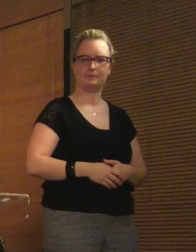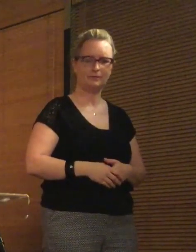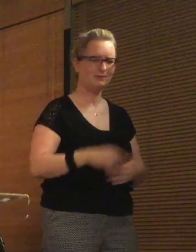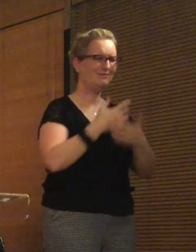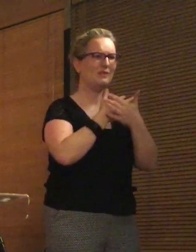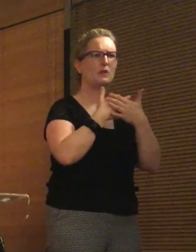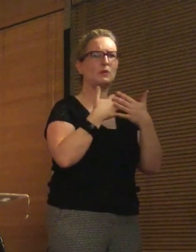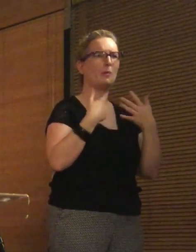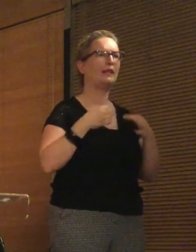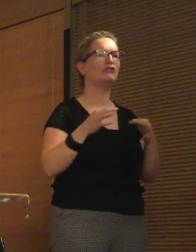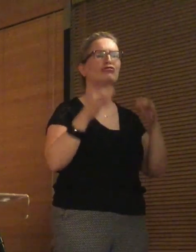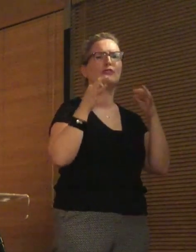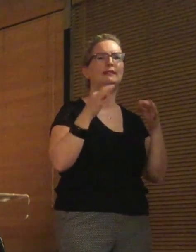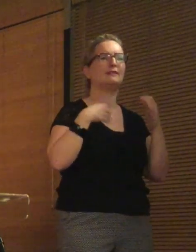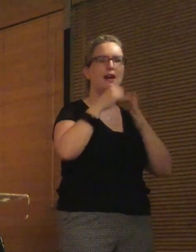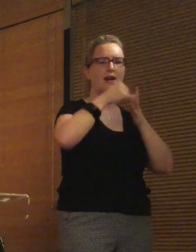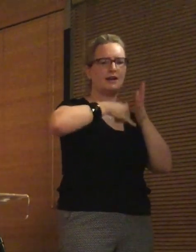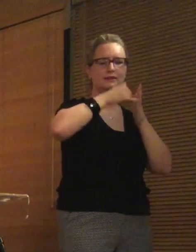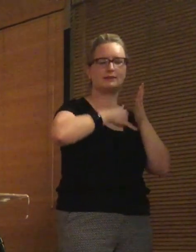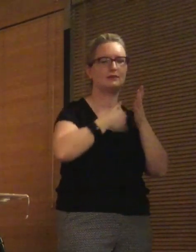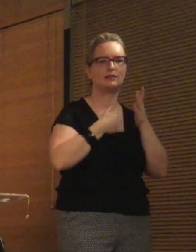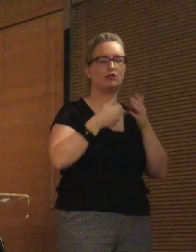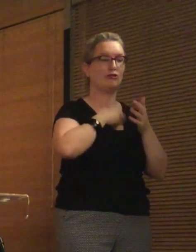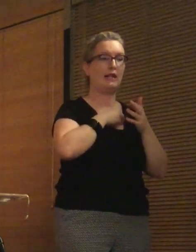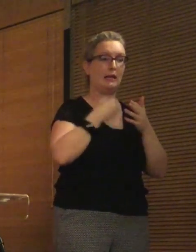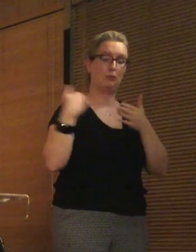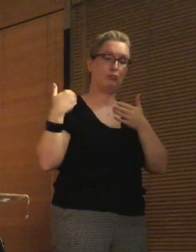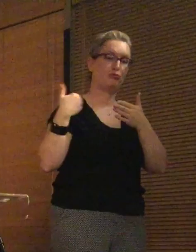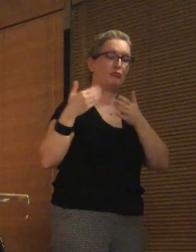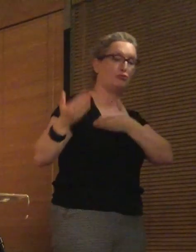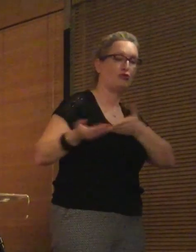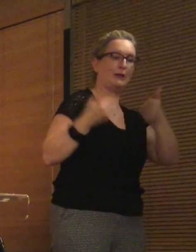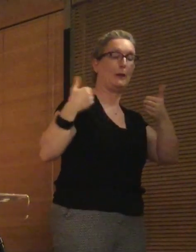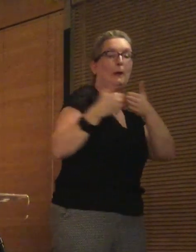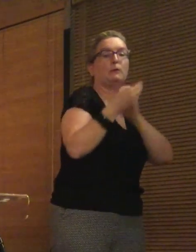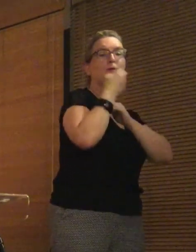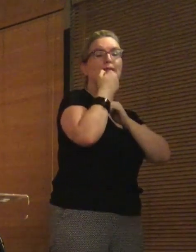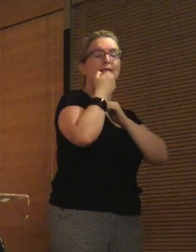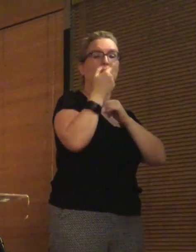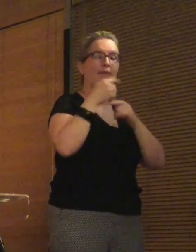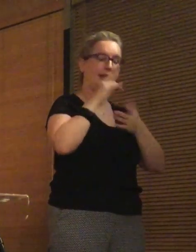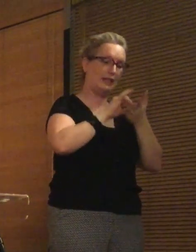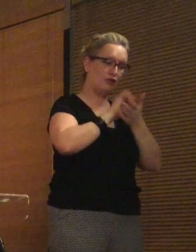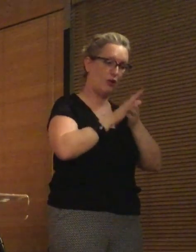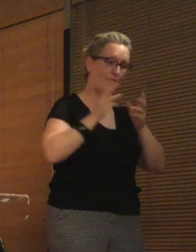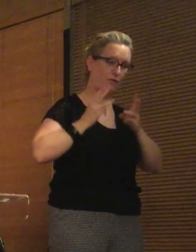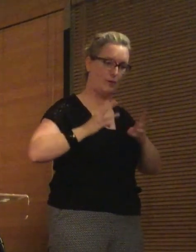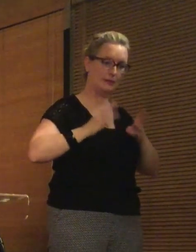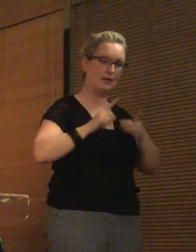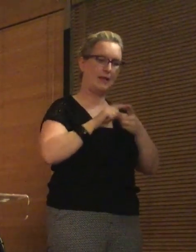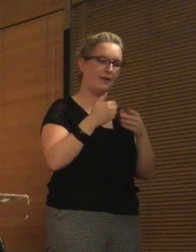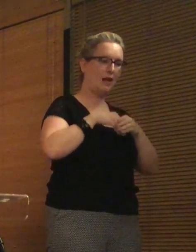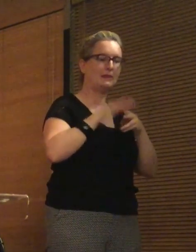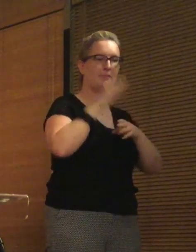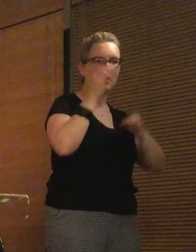There's so many really great, you know, articles in it to bring us up to date on all the history of women's, their involvement in